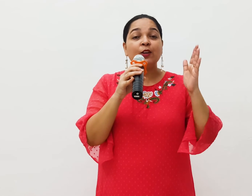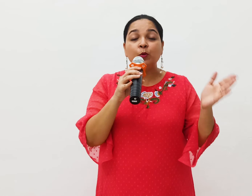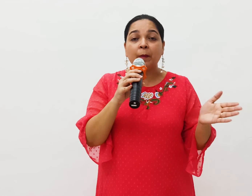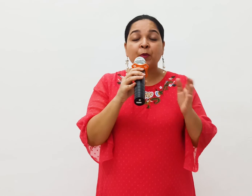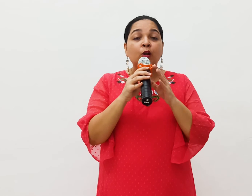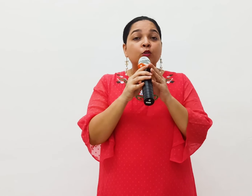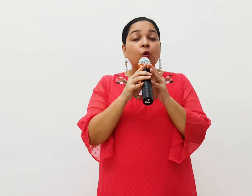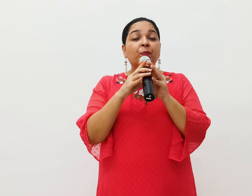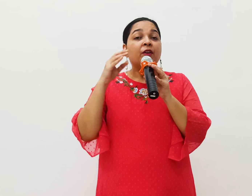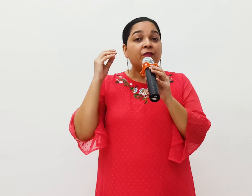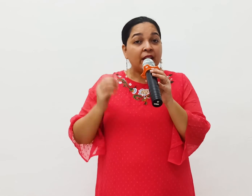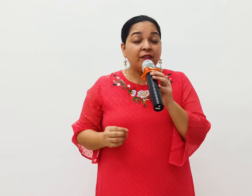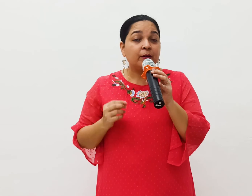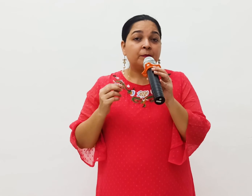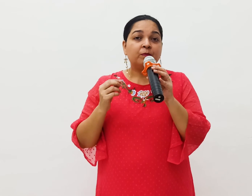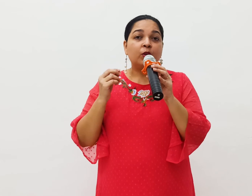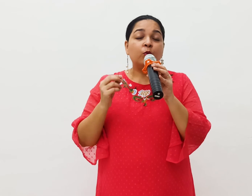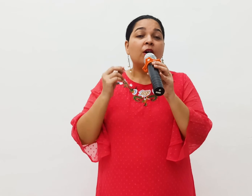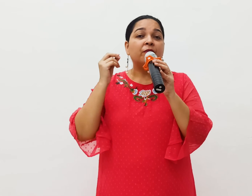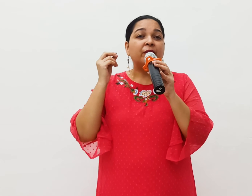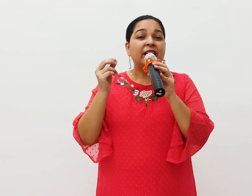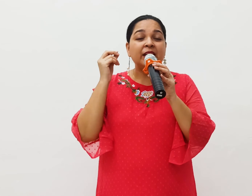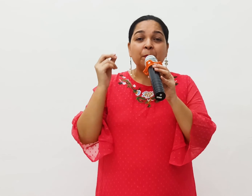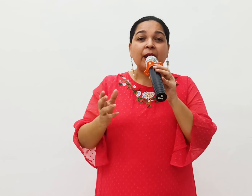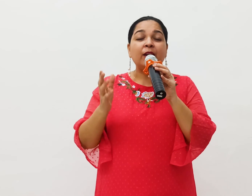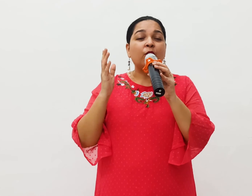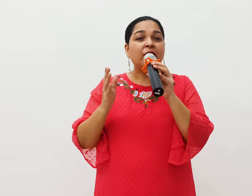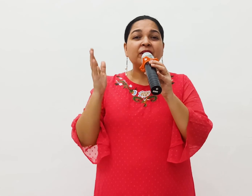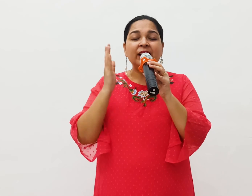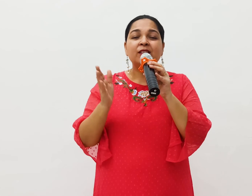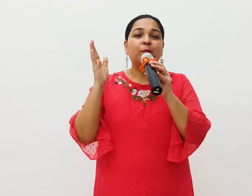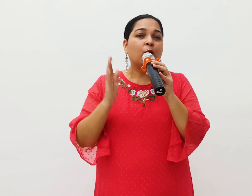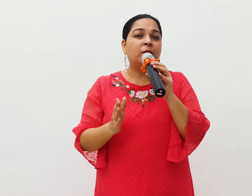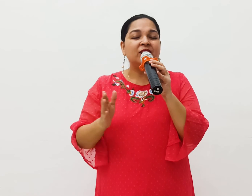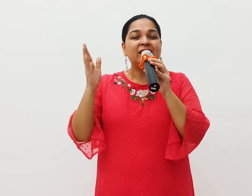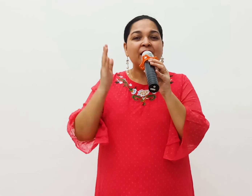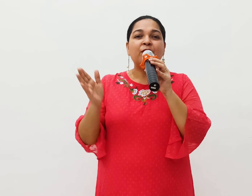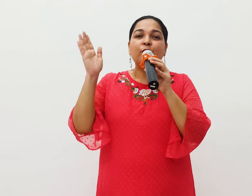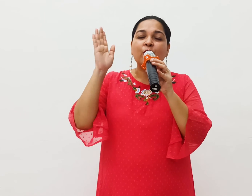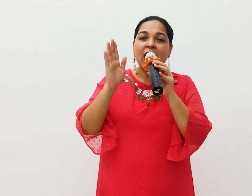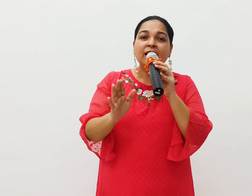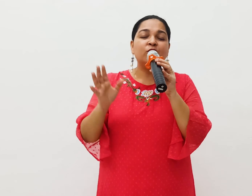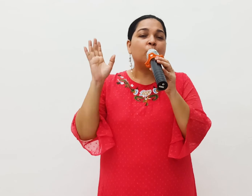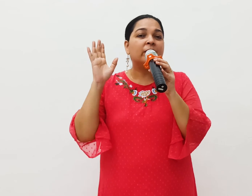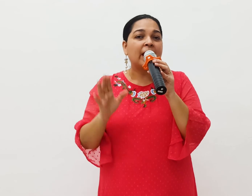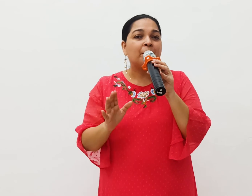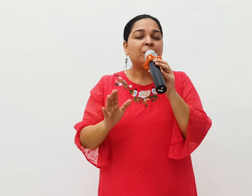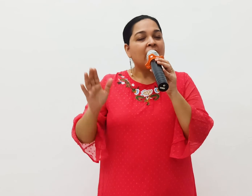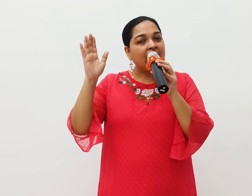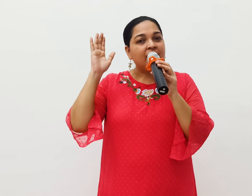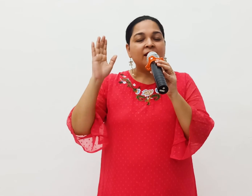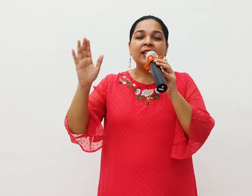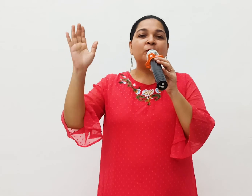health. Hallelujah. So, wherever you are feeling any pain or wherever there is a problem, just lay one of your hands over